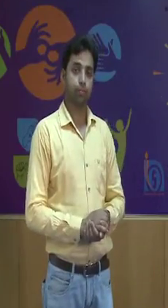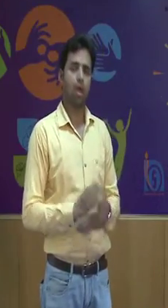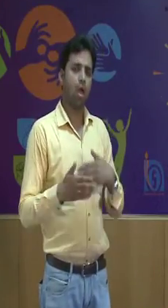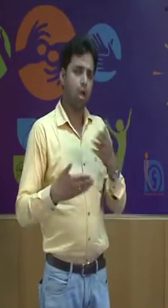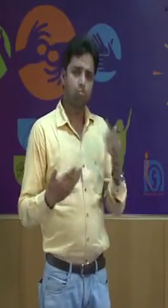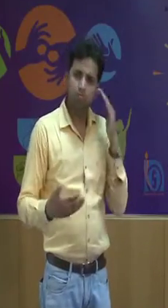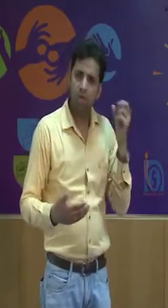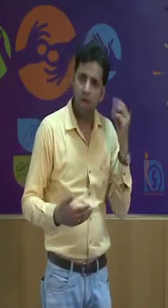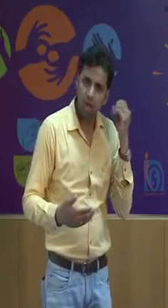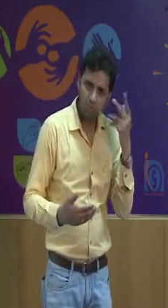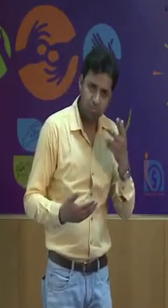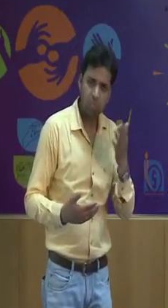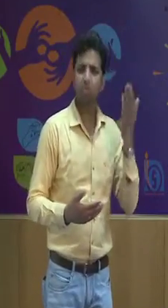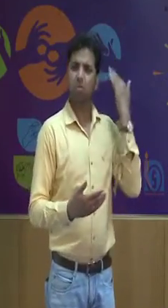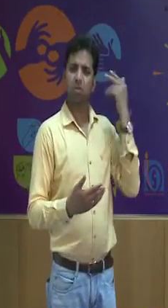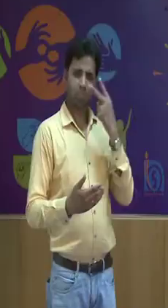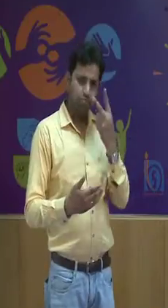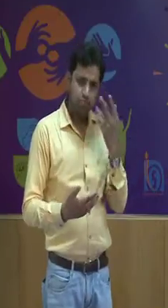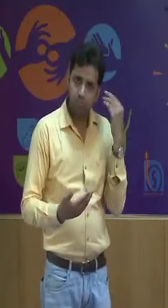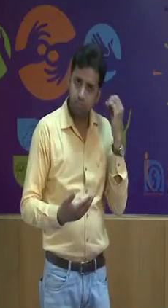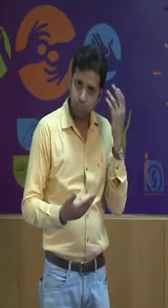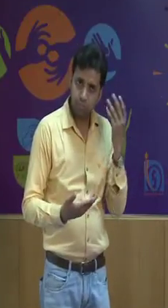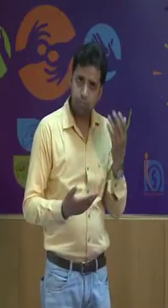Have you ever heard about it before?